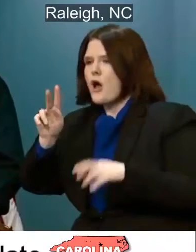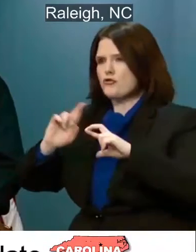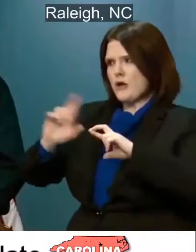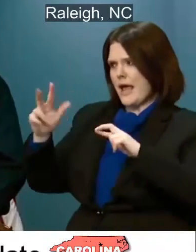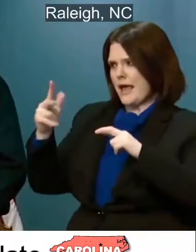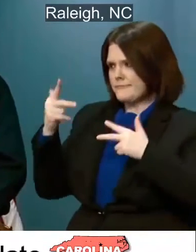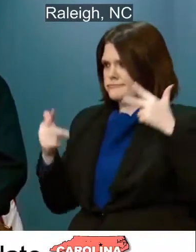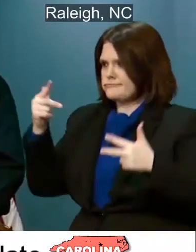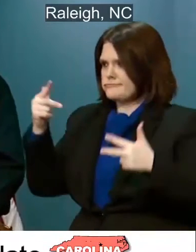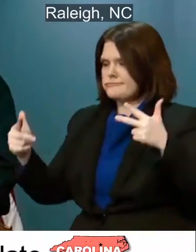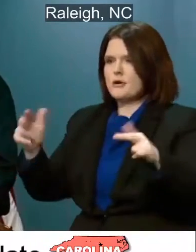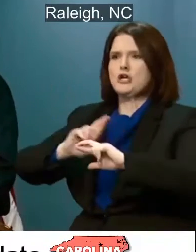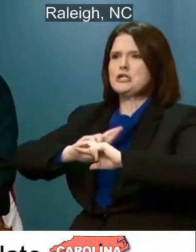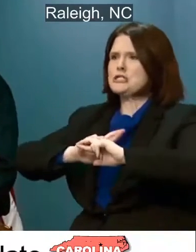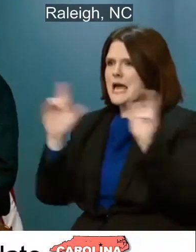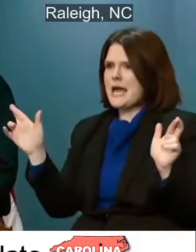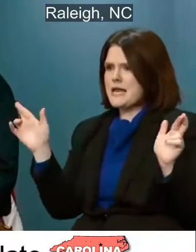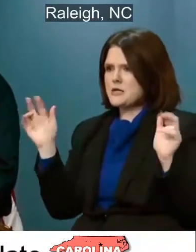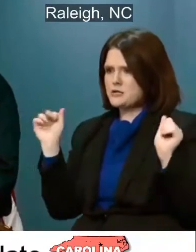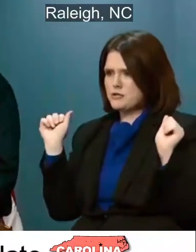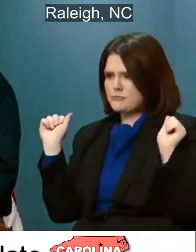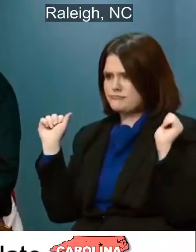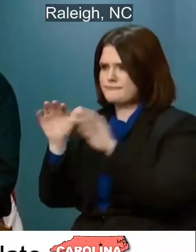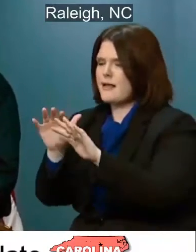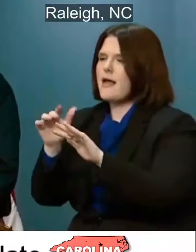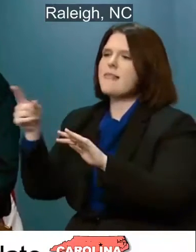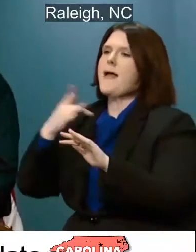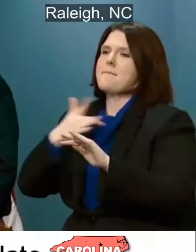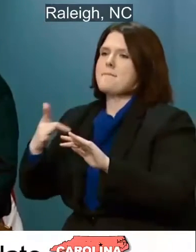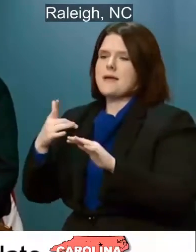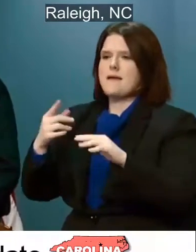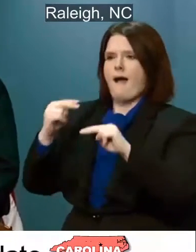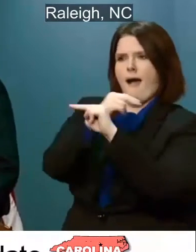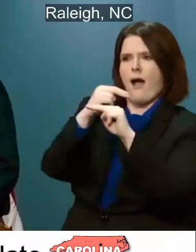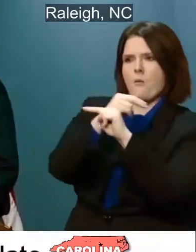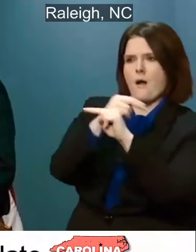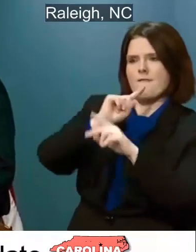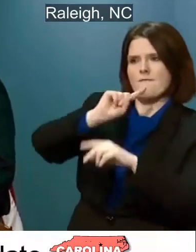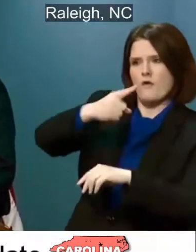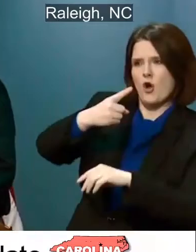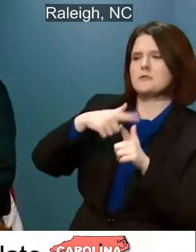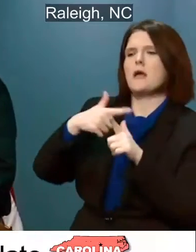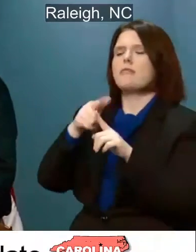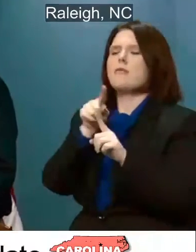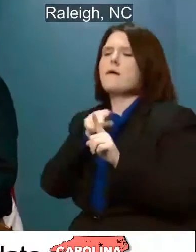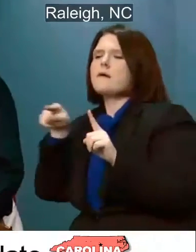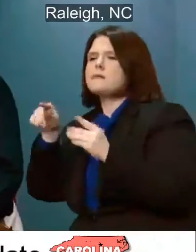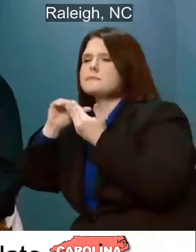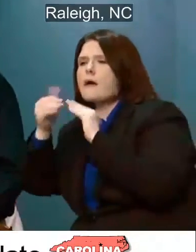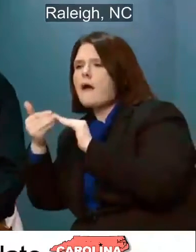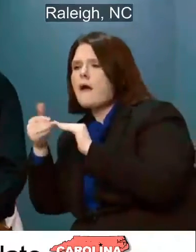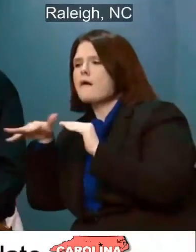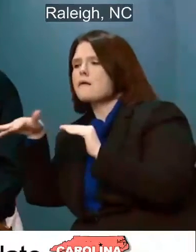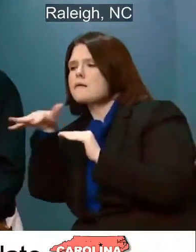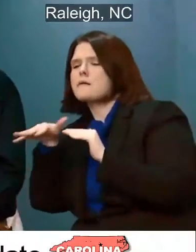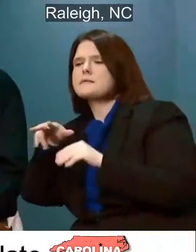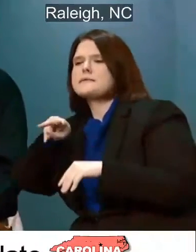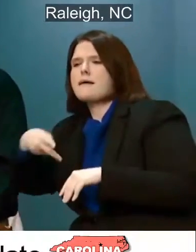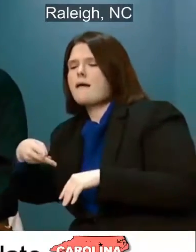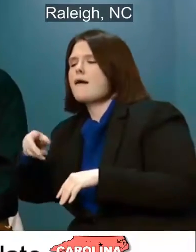go when necessary. They go for the primary roads first, and then the secondary roads next.